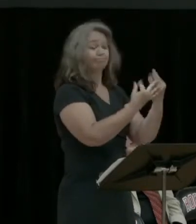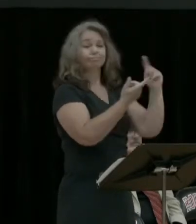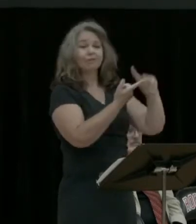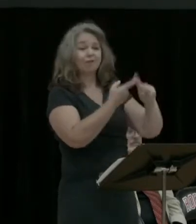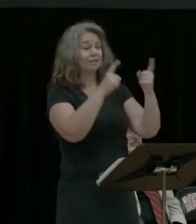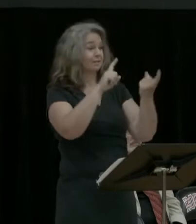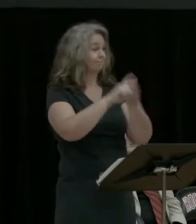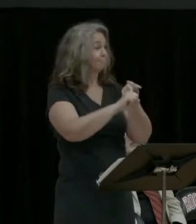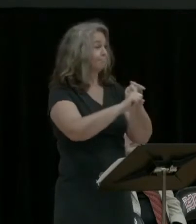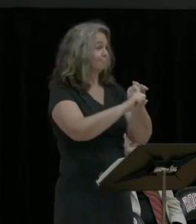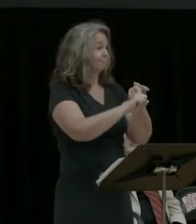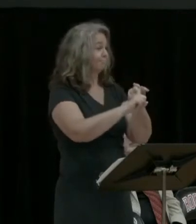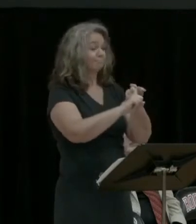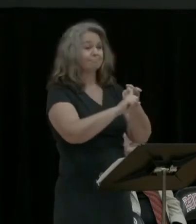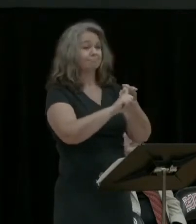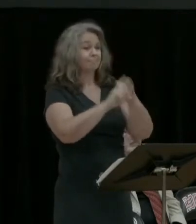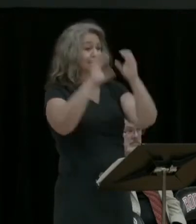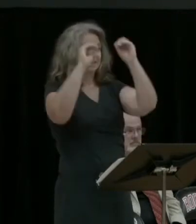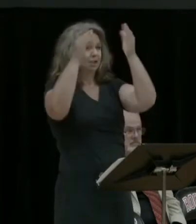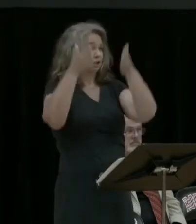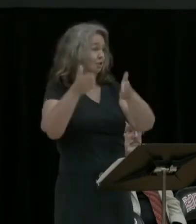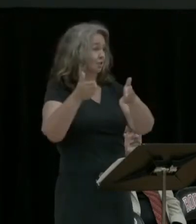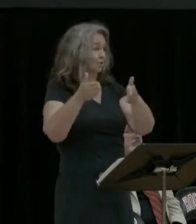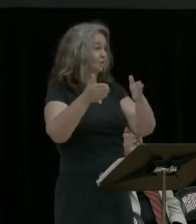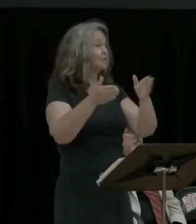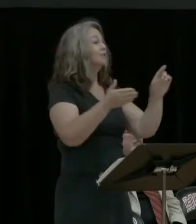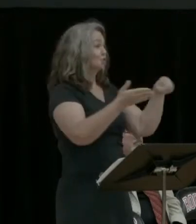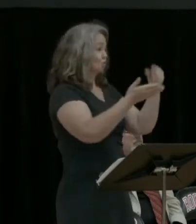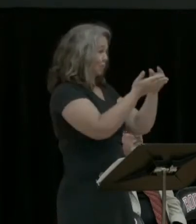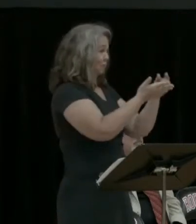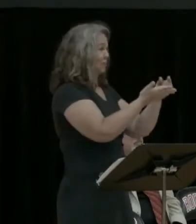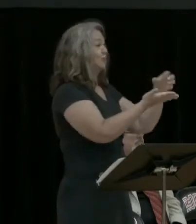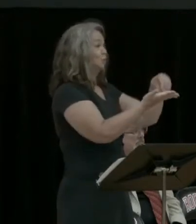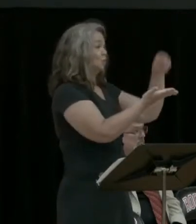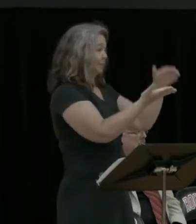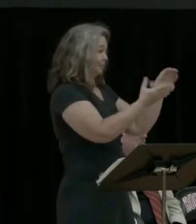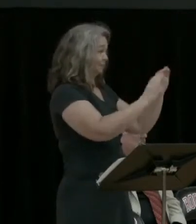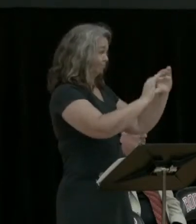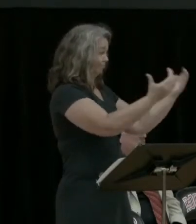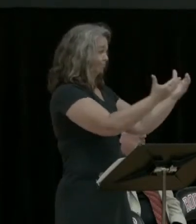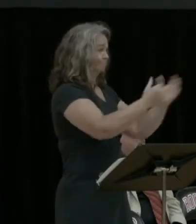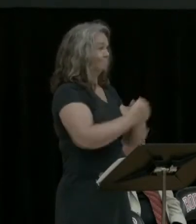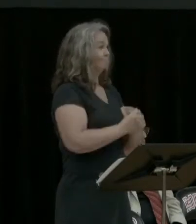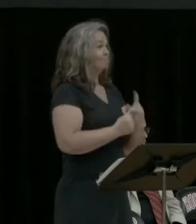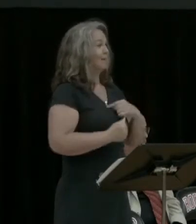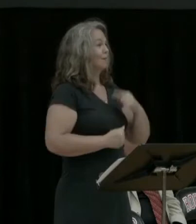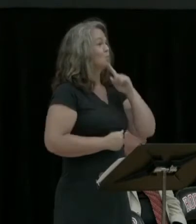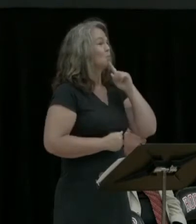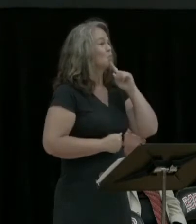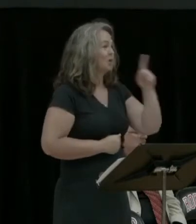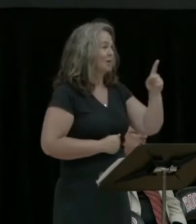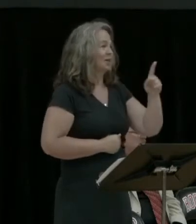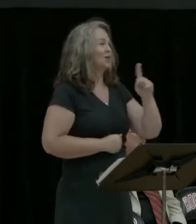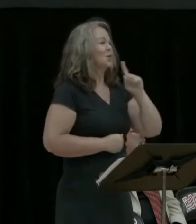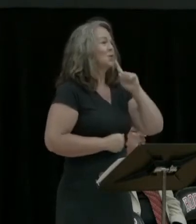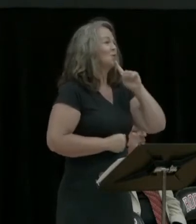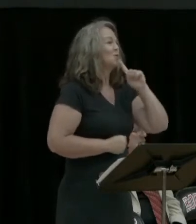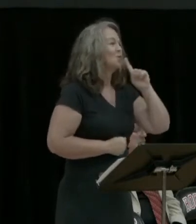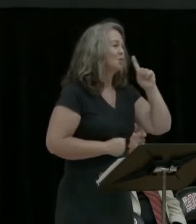friends, faculty, graduates. I am really,